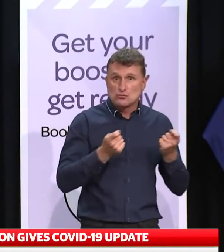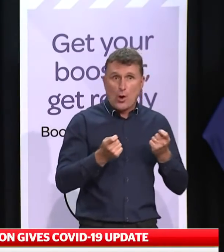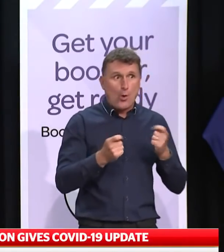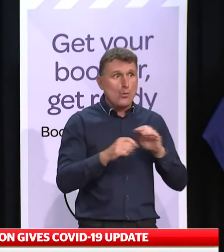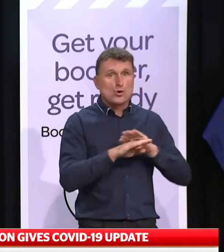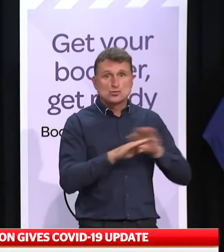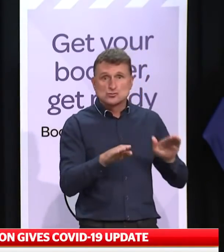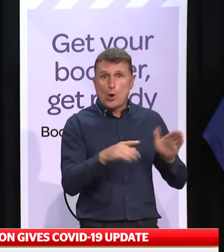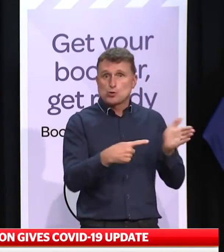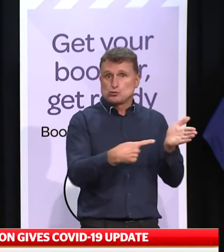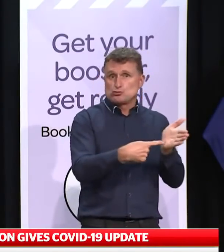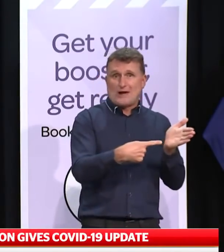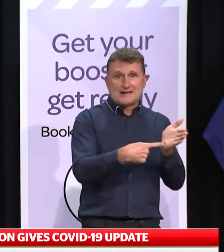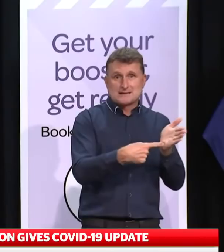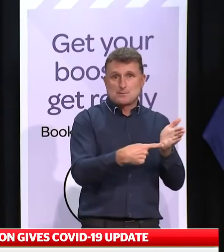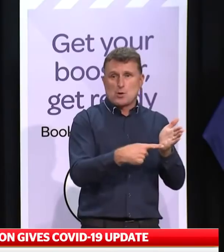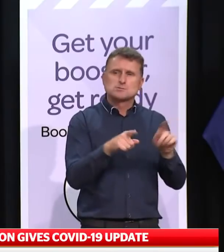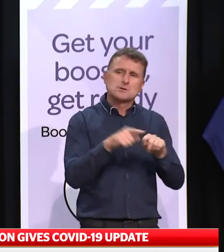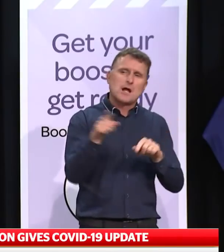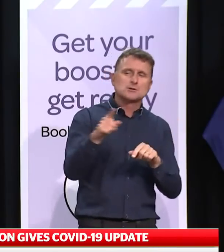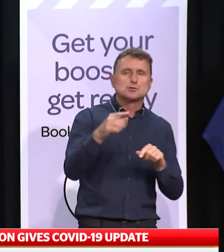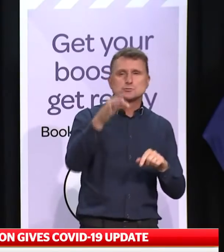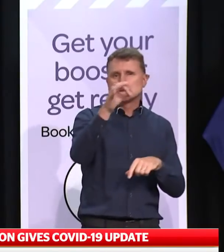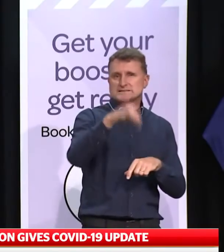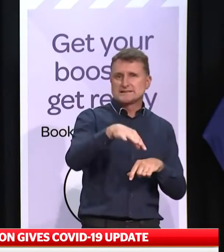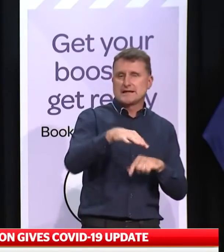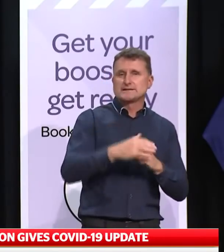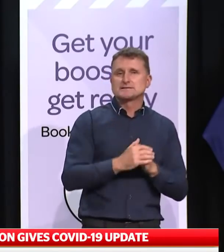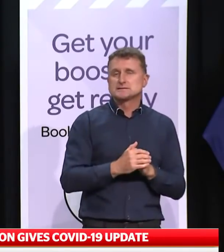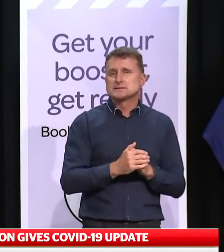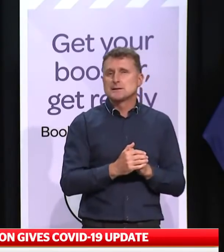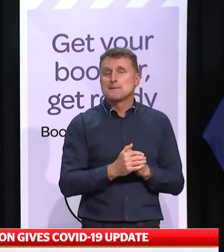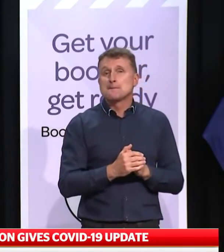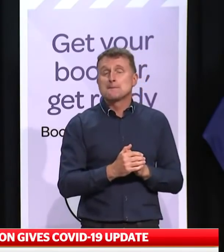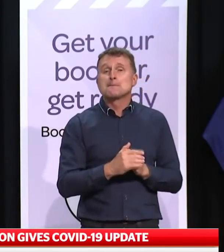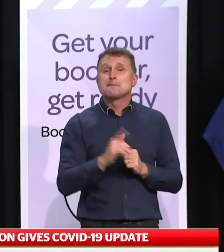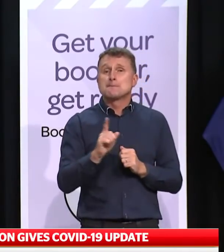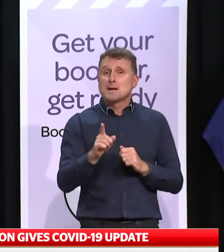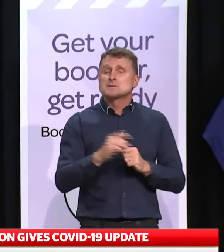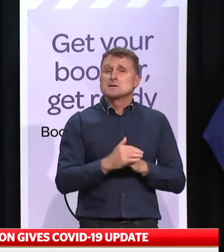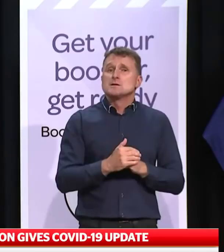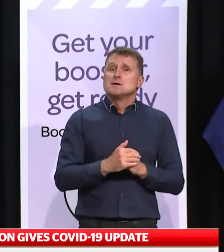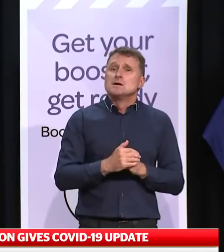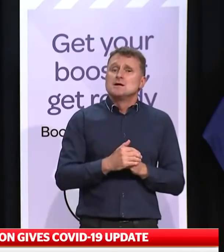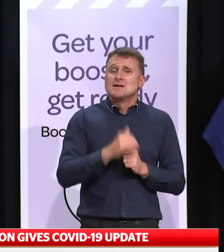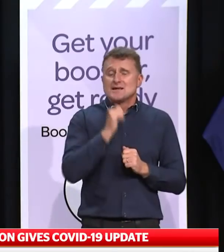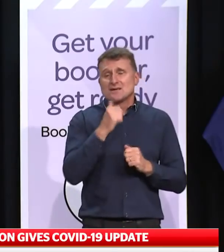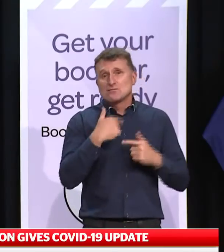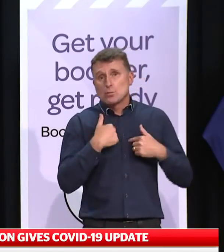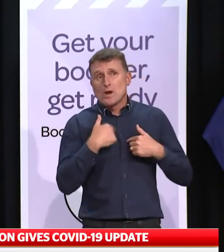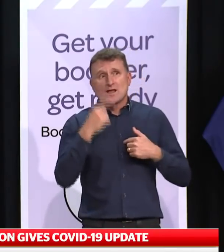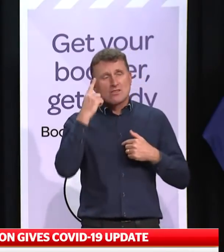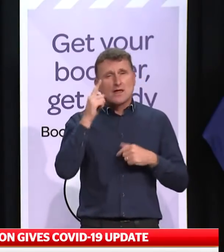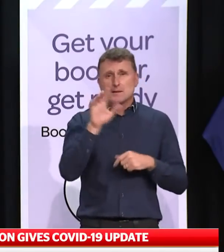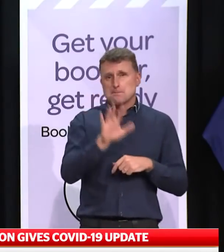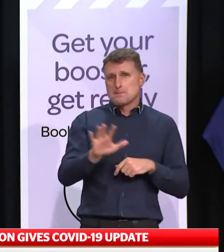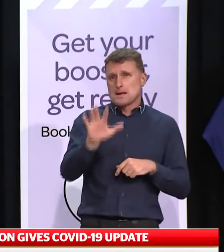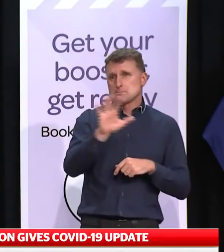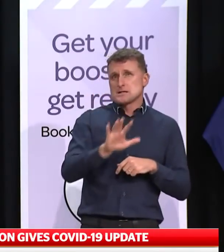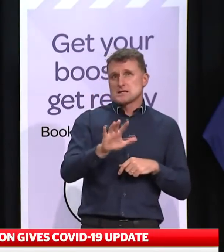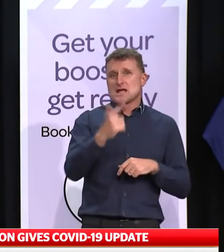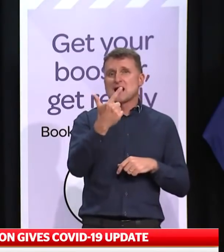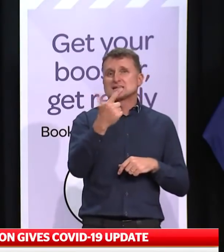you might be alluding to. What I would say is that if we were to take, and bear in mind, I think more than 70% of